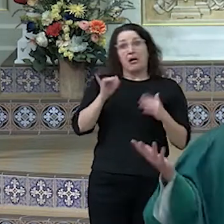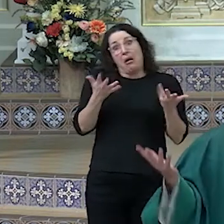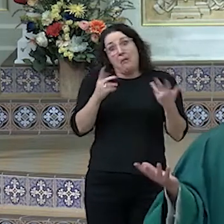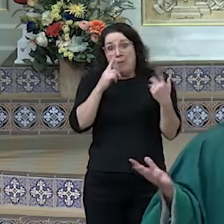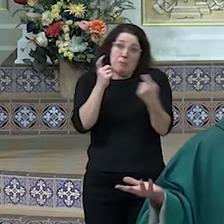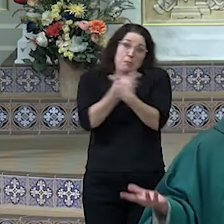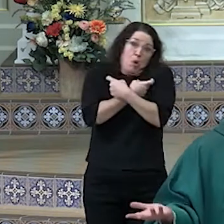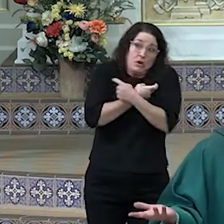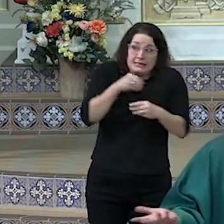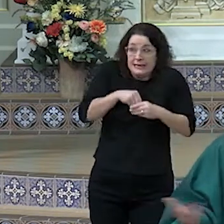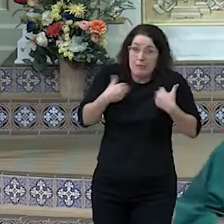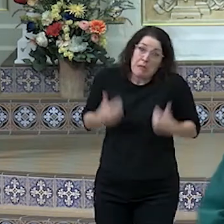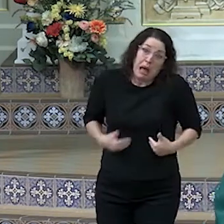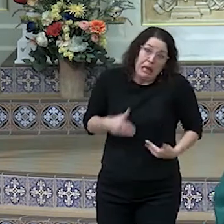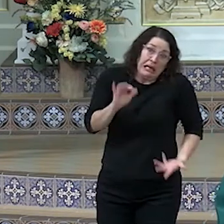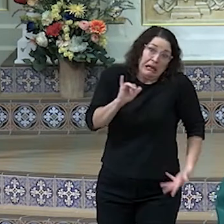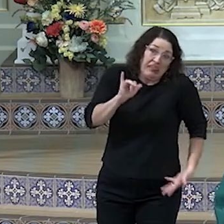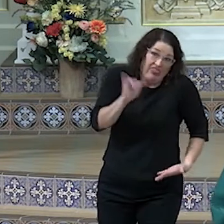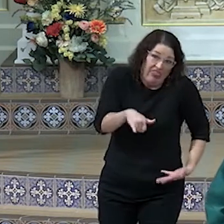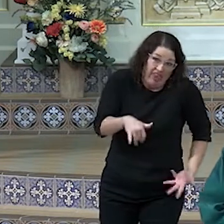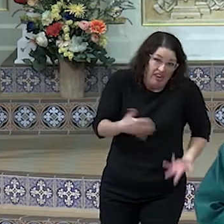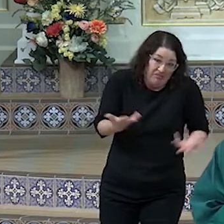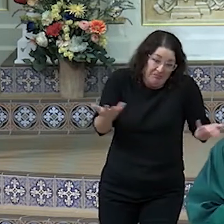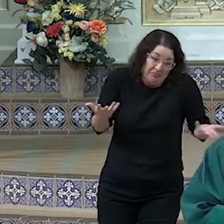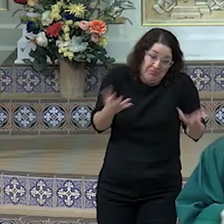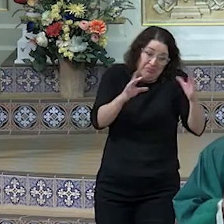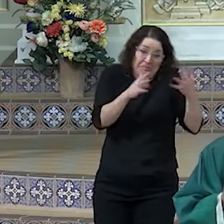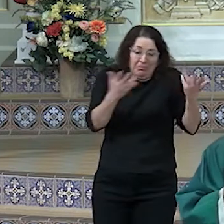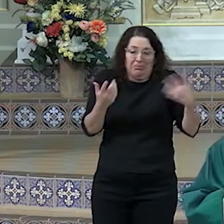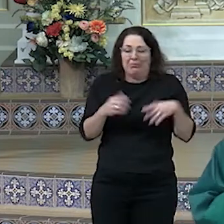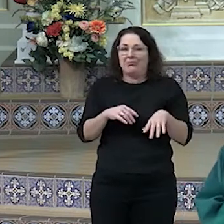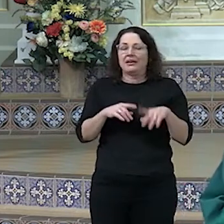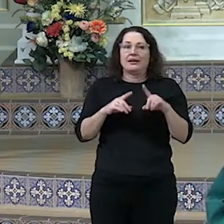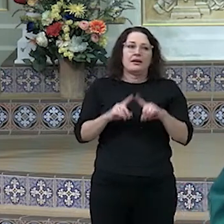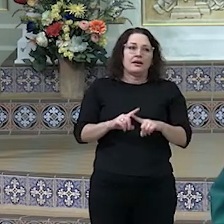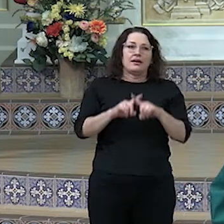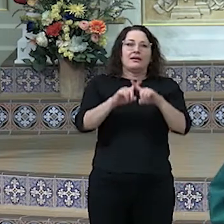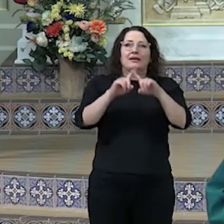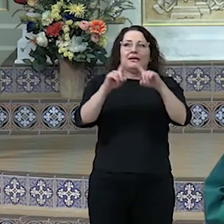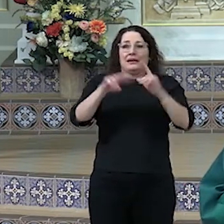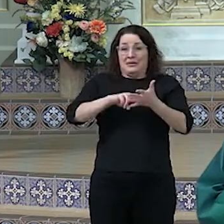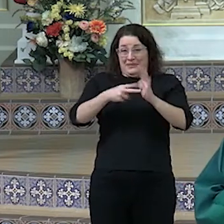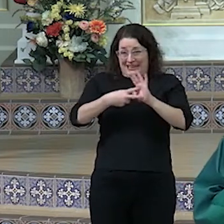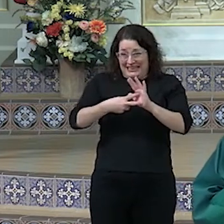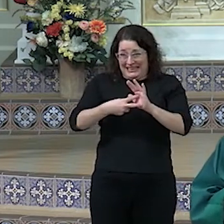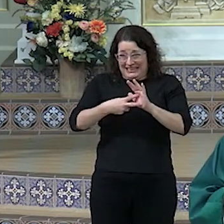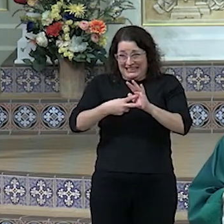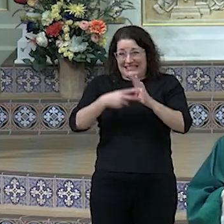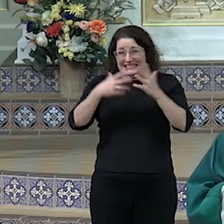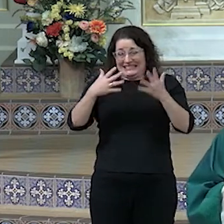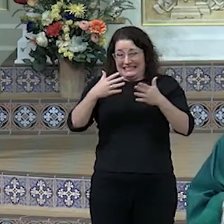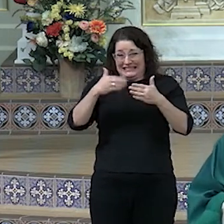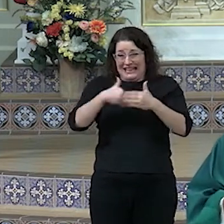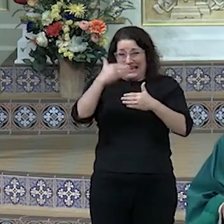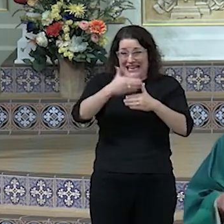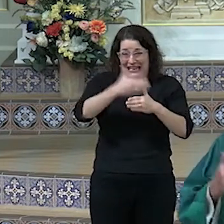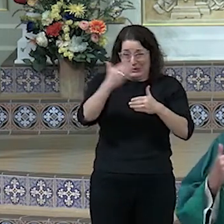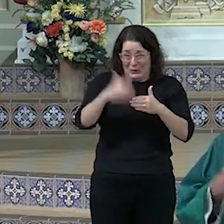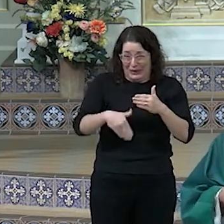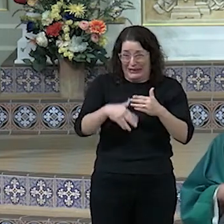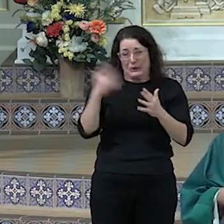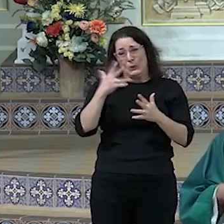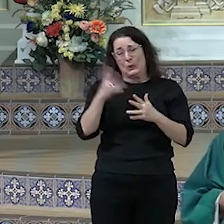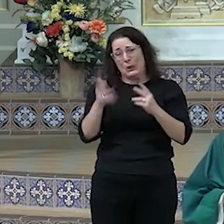body or something, I guess is what I feel like. So, but next weekend, there's a very special